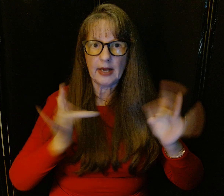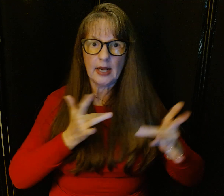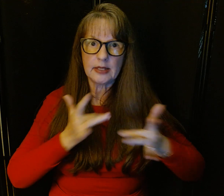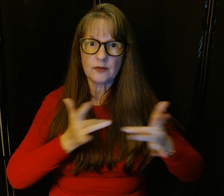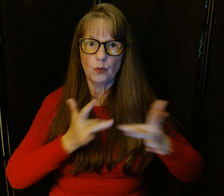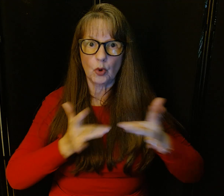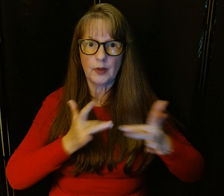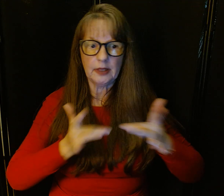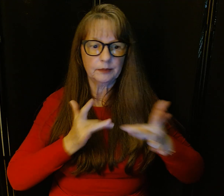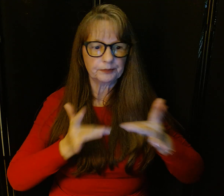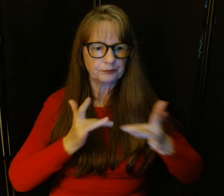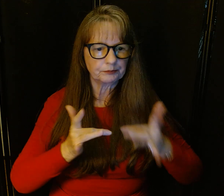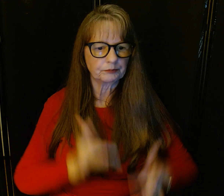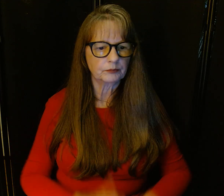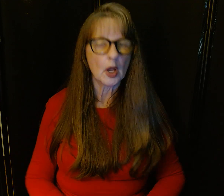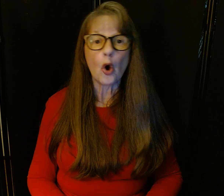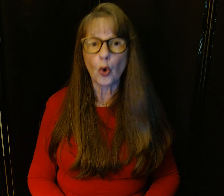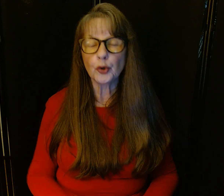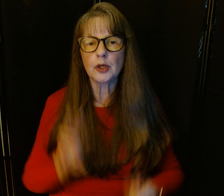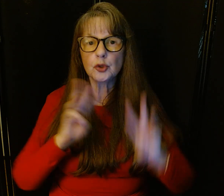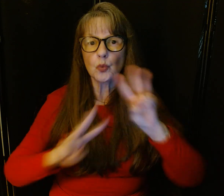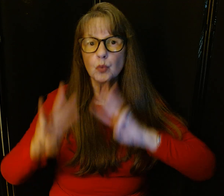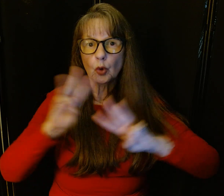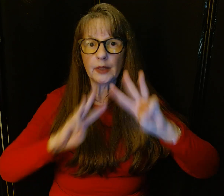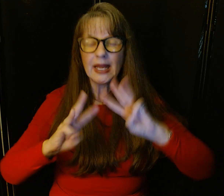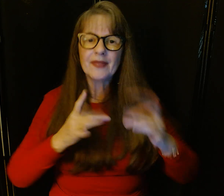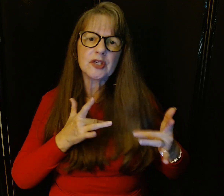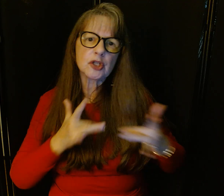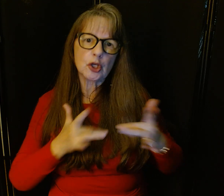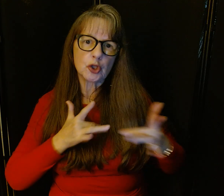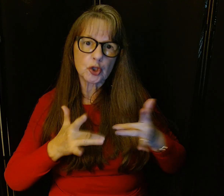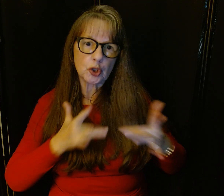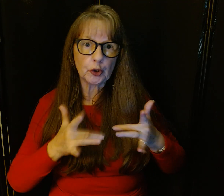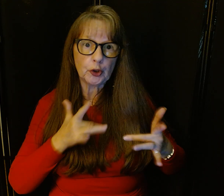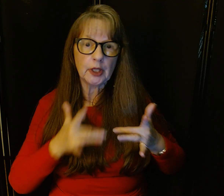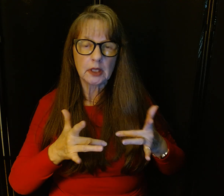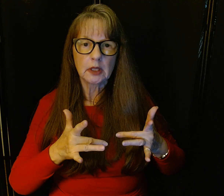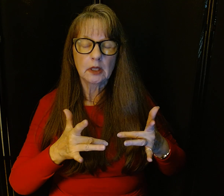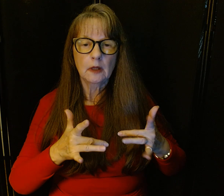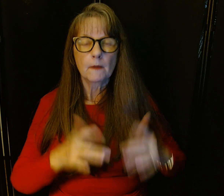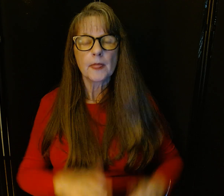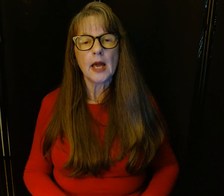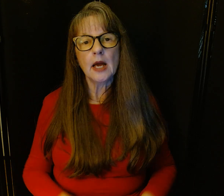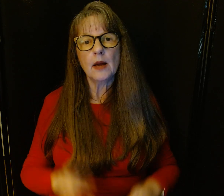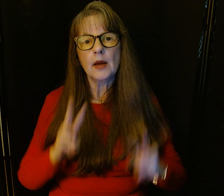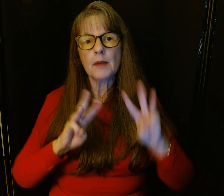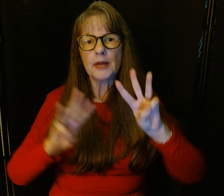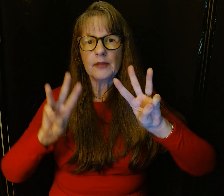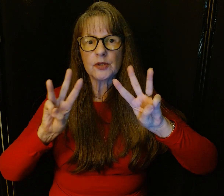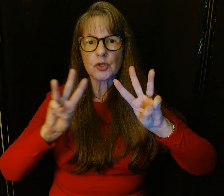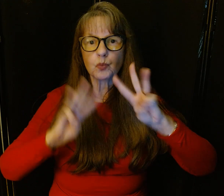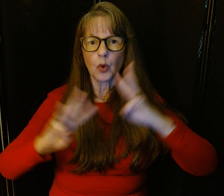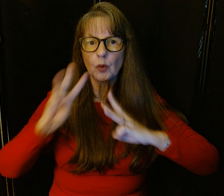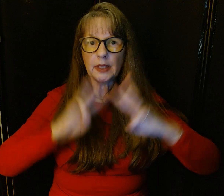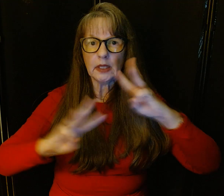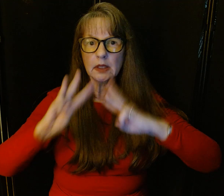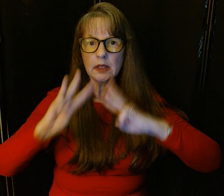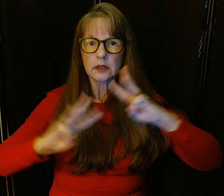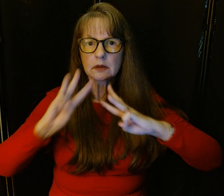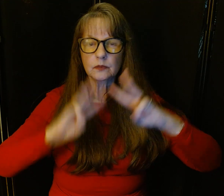hands, worry, or you could do worry. This is concern, and this is worry,